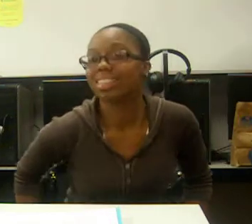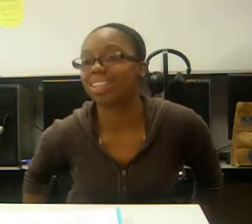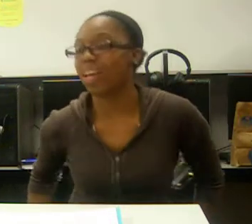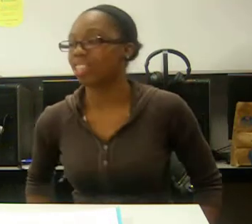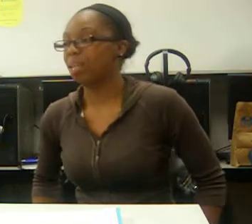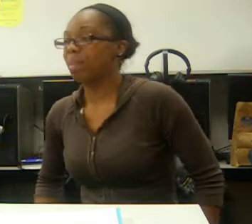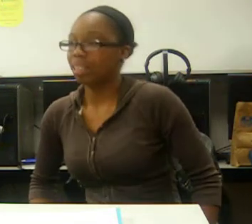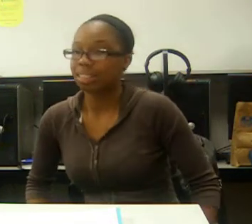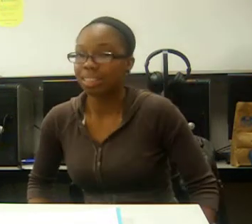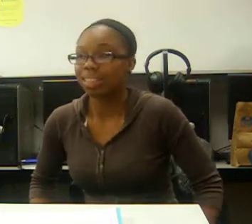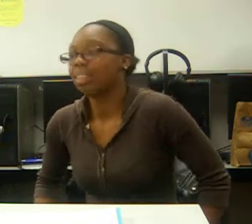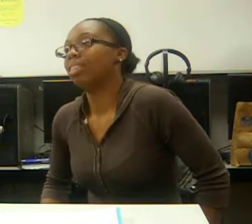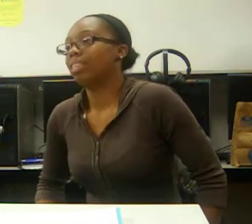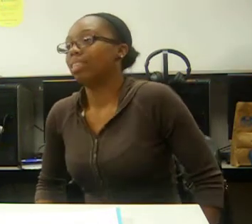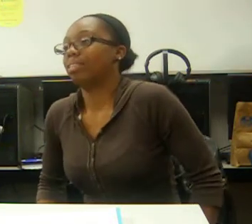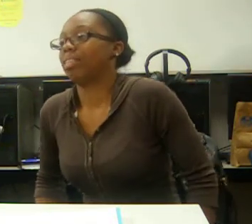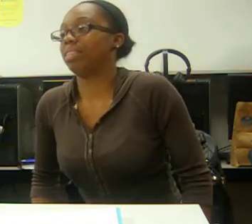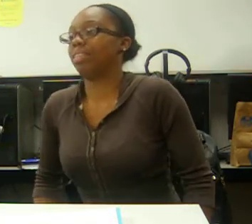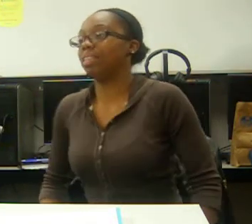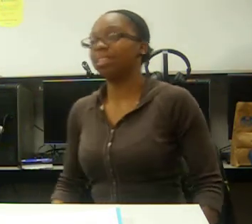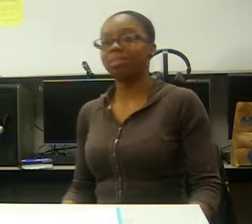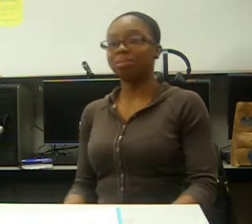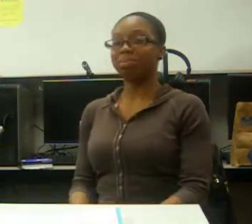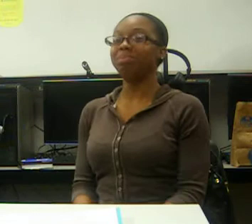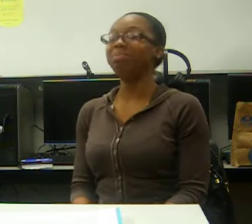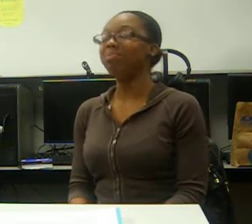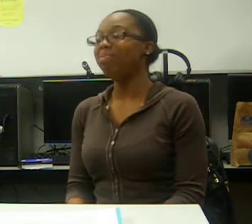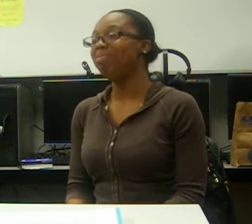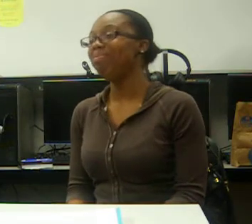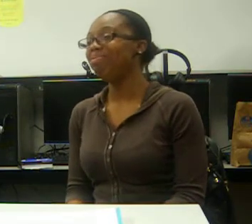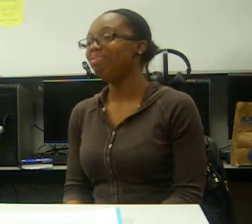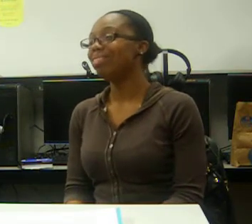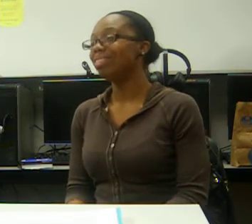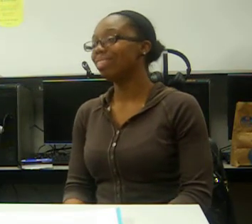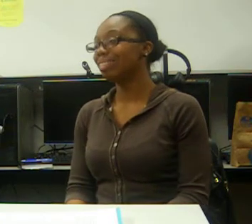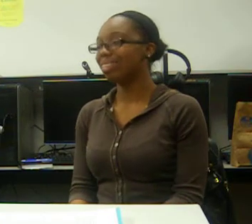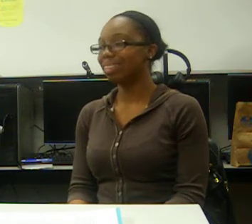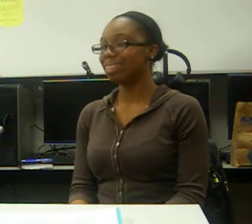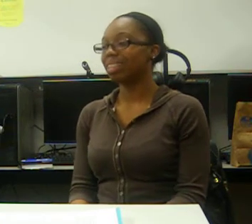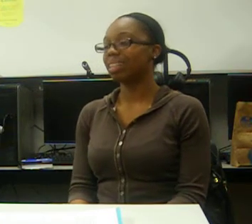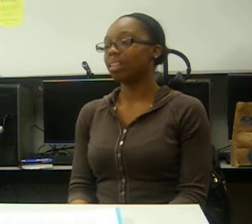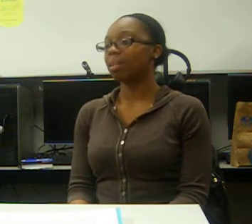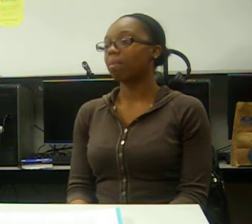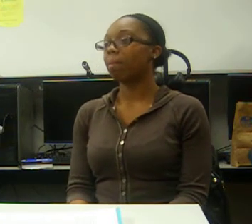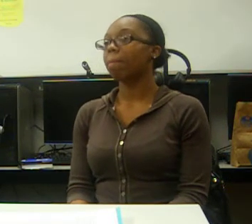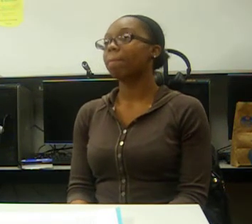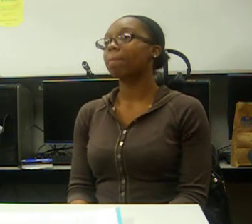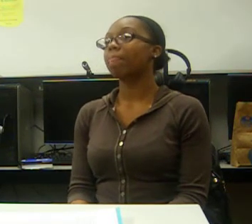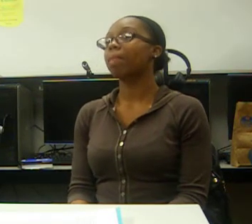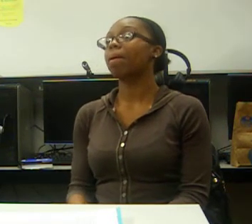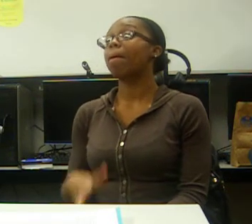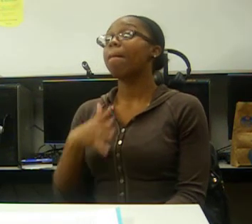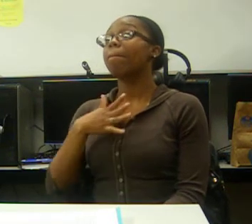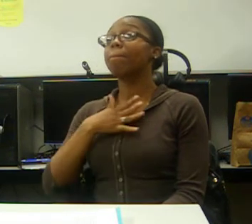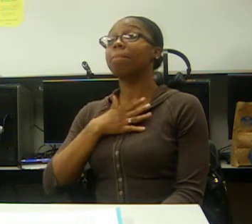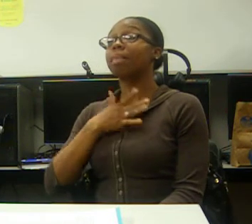Go ahead, Liz. Lovely to meet you. I'll just start again. Just start again. My favorite vacation was when I went